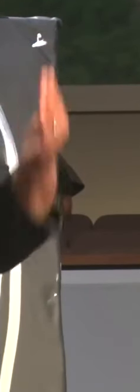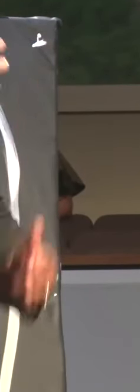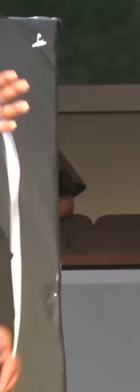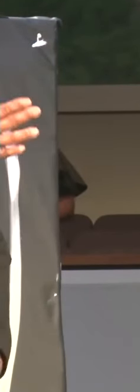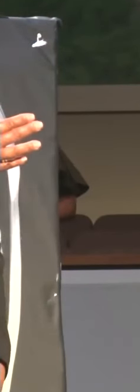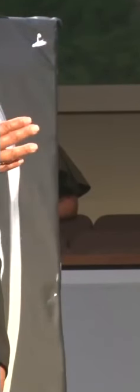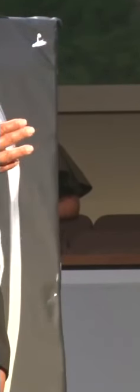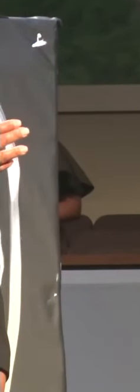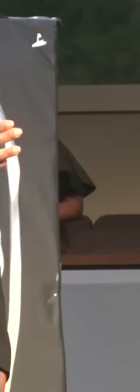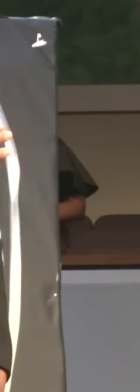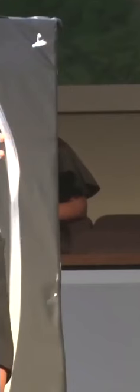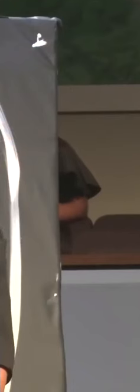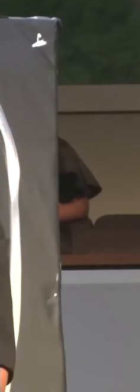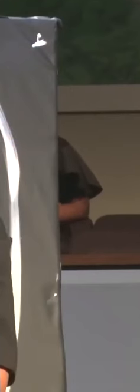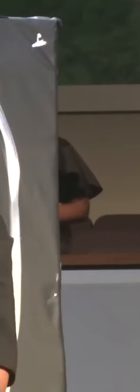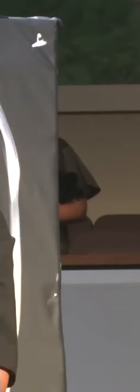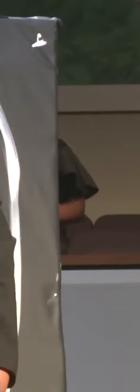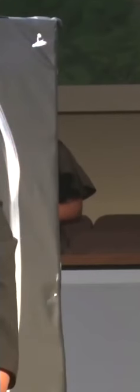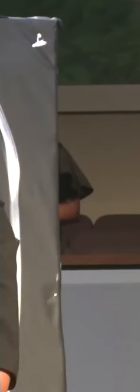and